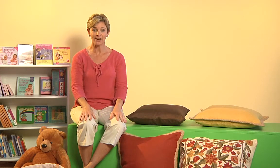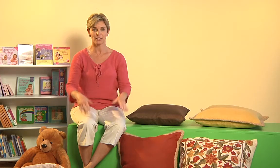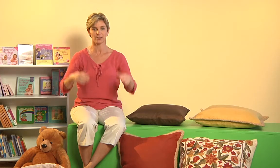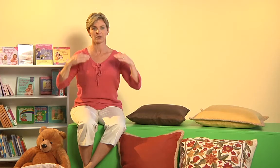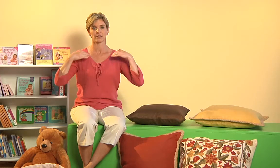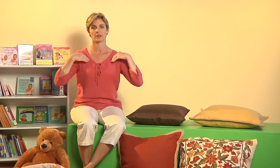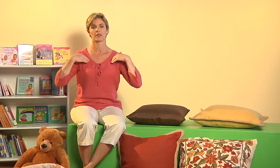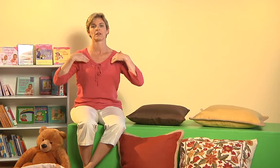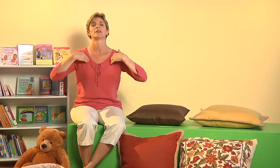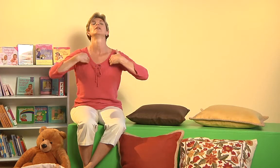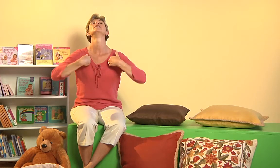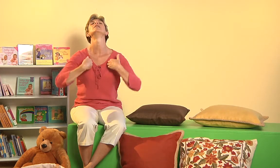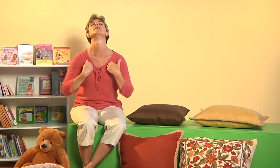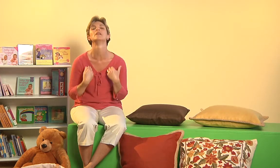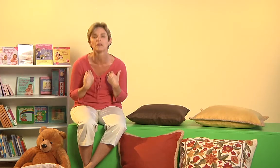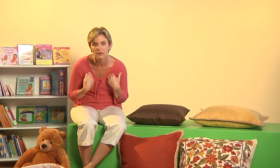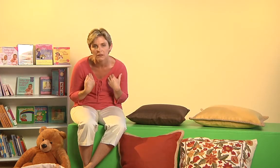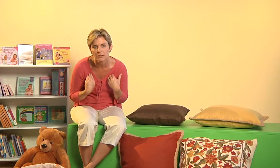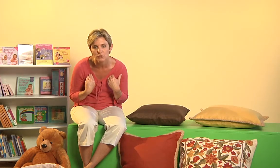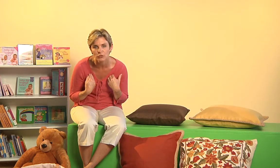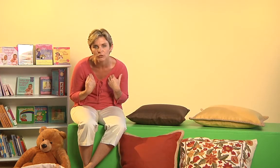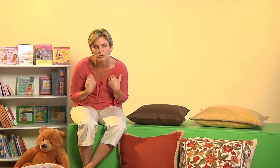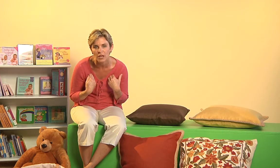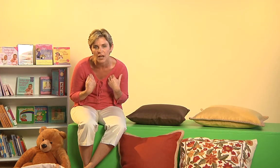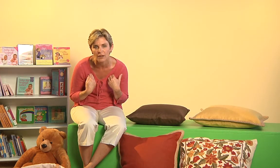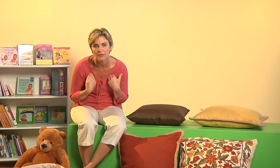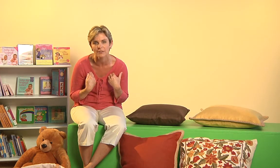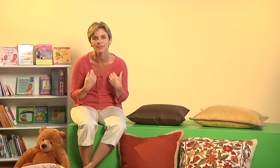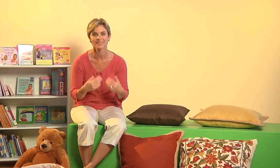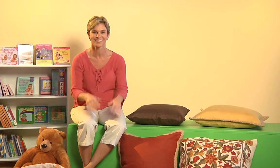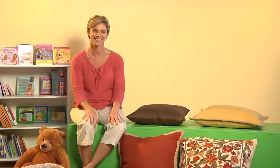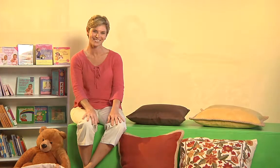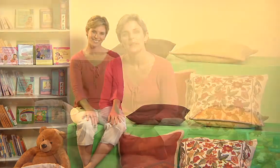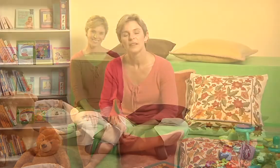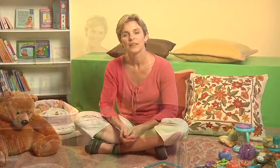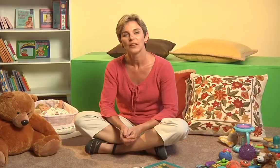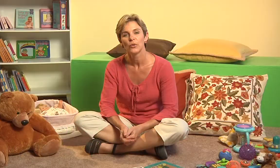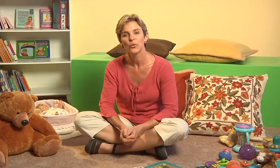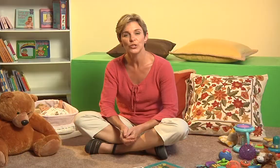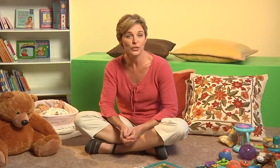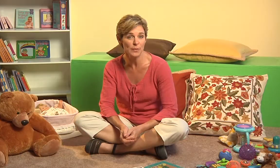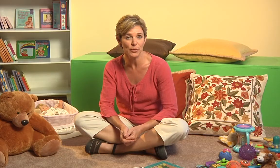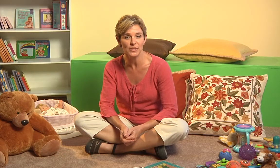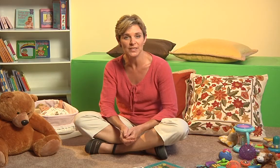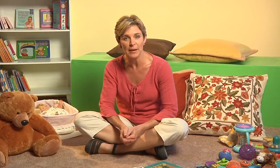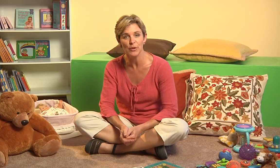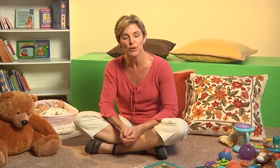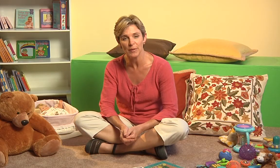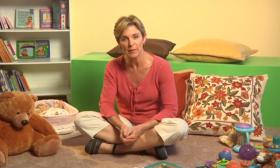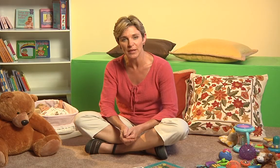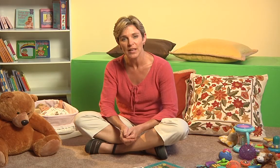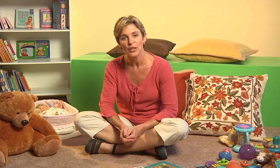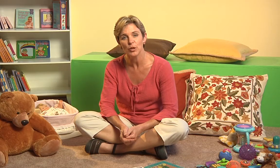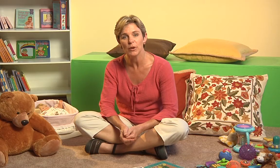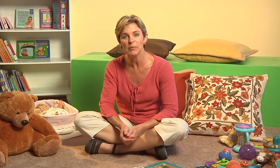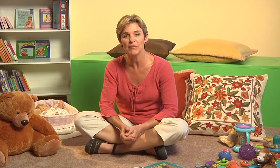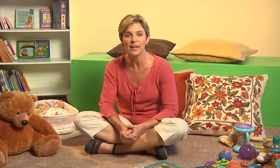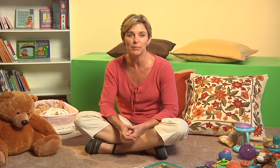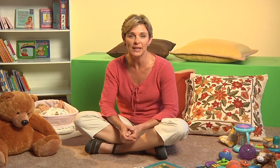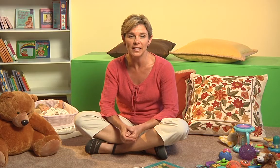Tired. Ugh, too tired. When choosing books to sign with your baby, you'll probably find plenty that